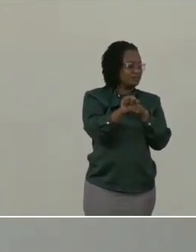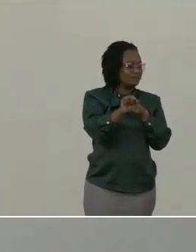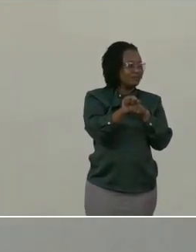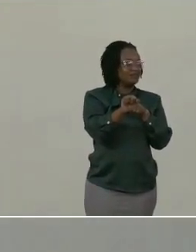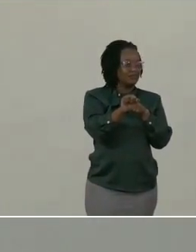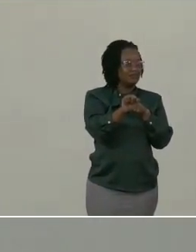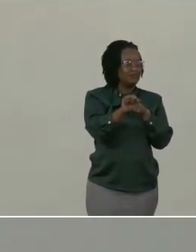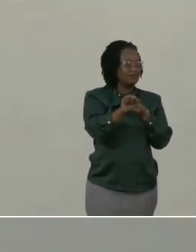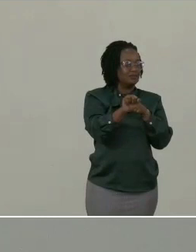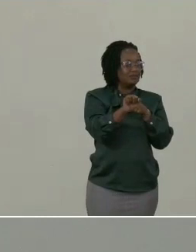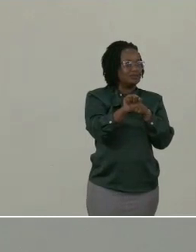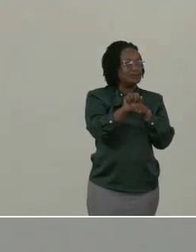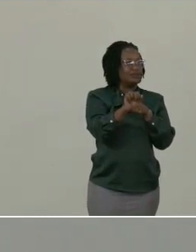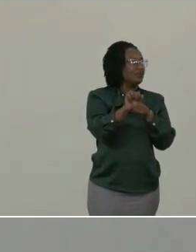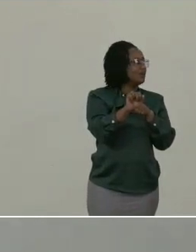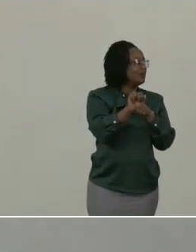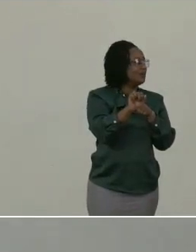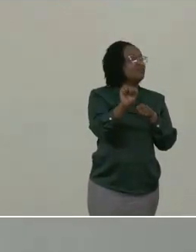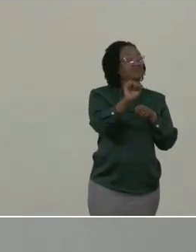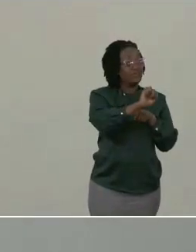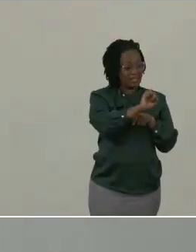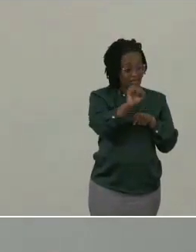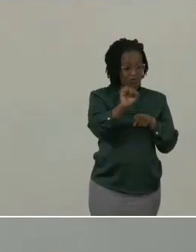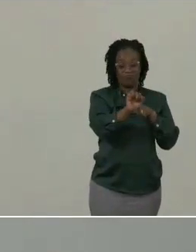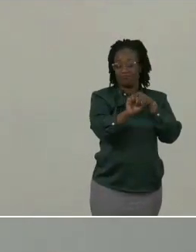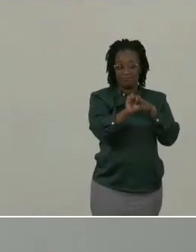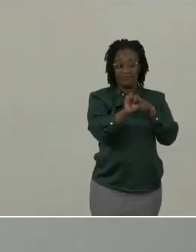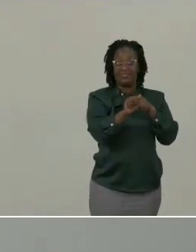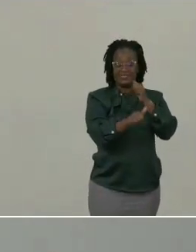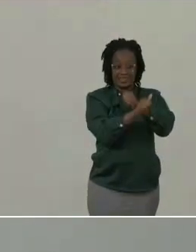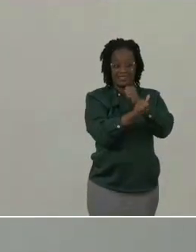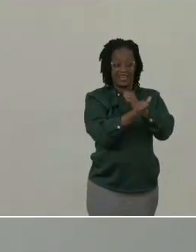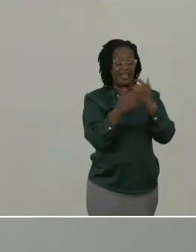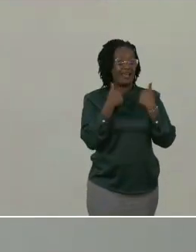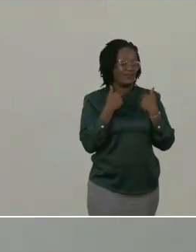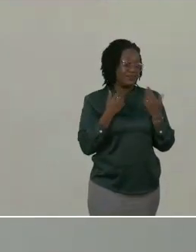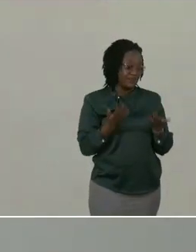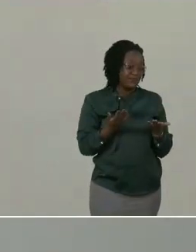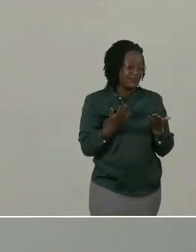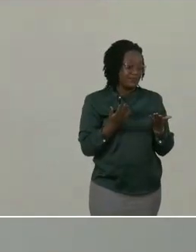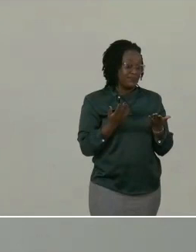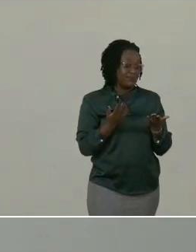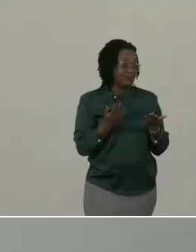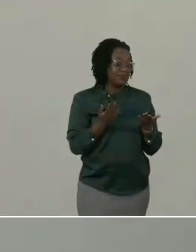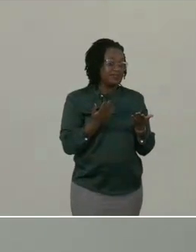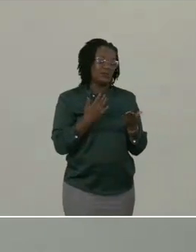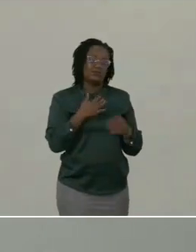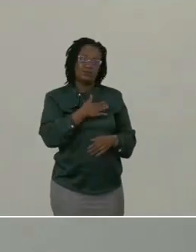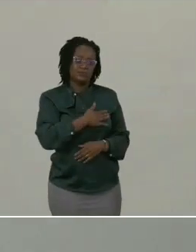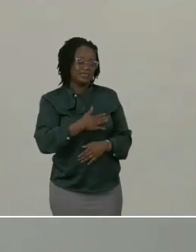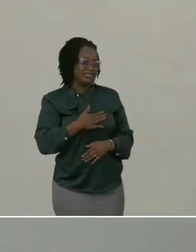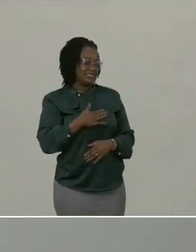A vehicle can also be deadly. So as a unit, we decided, let us, these